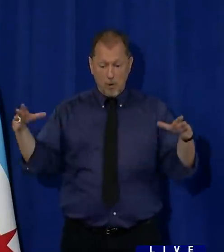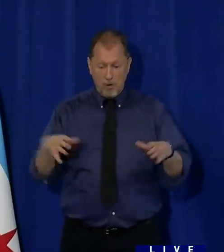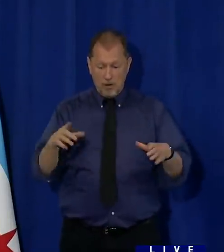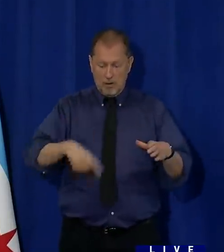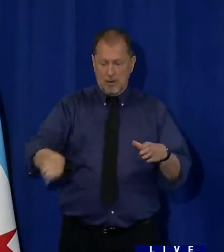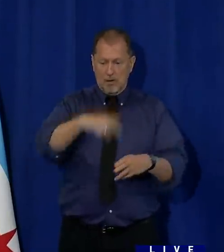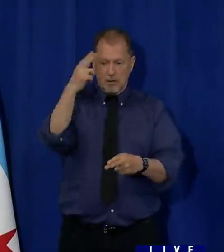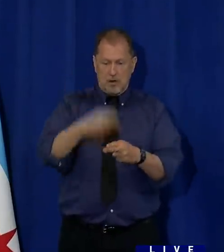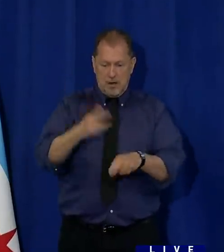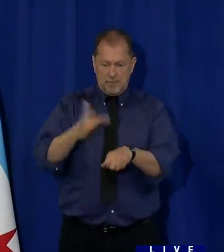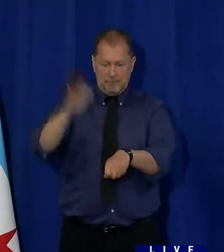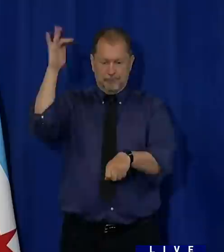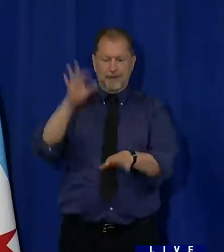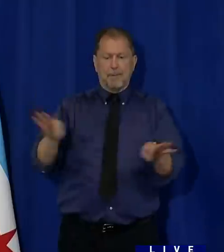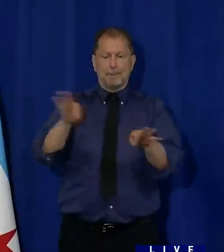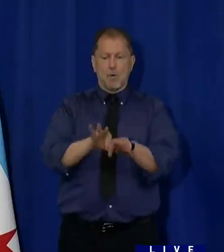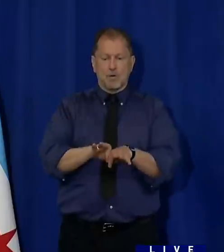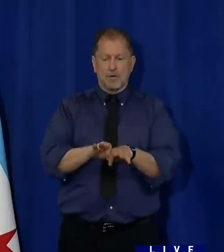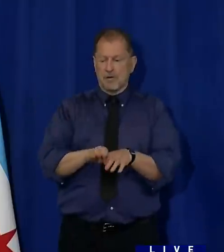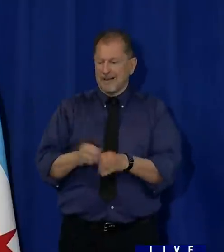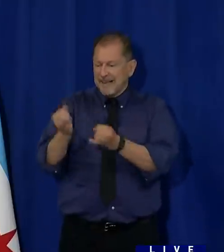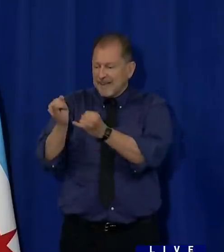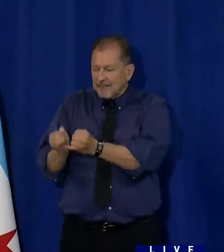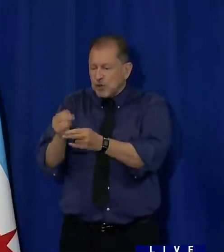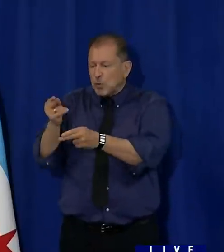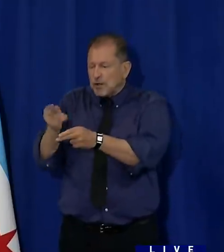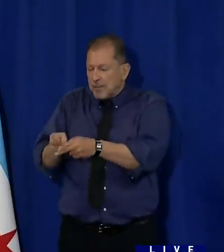any individual's officer's friendship with you